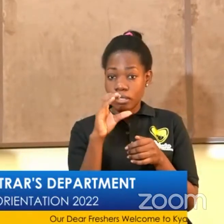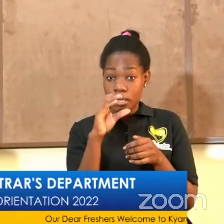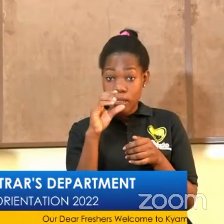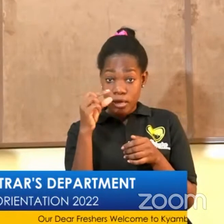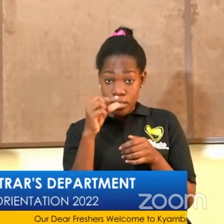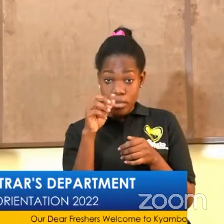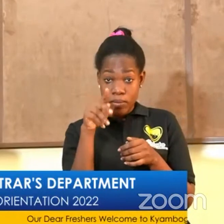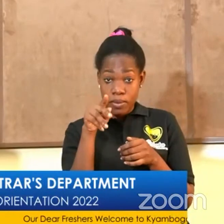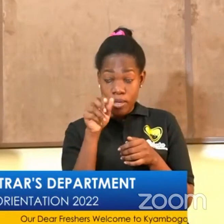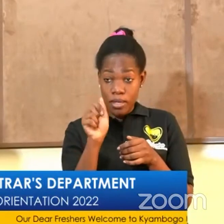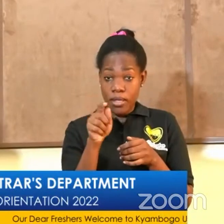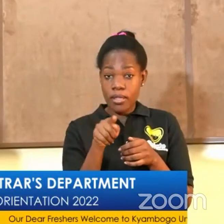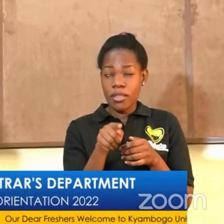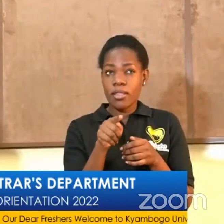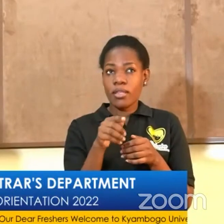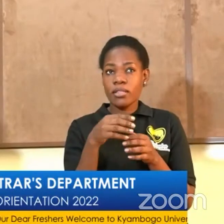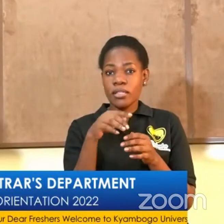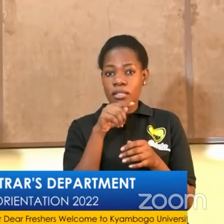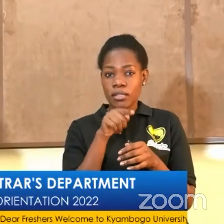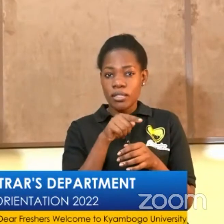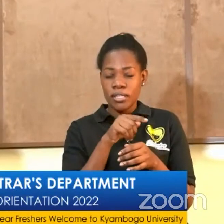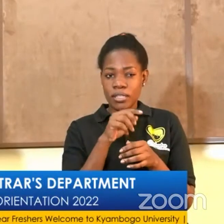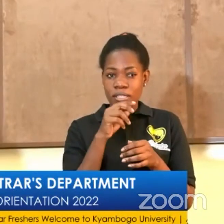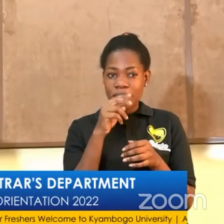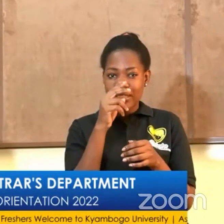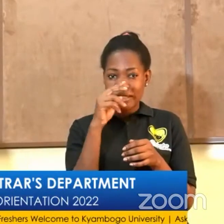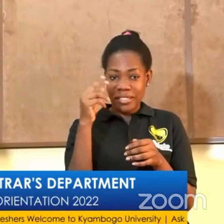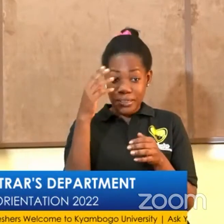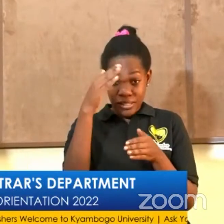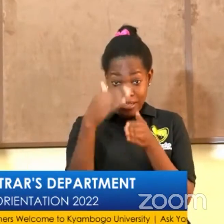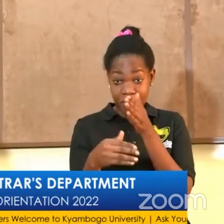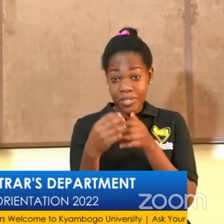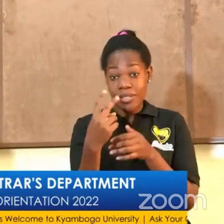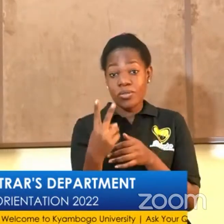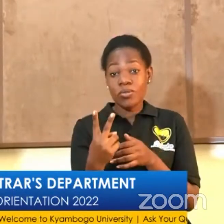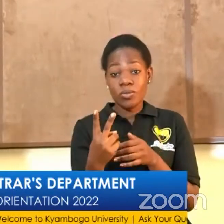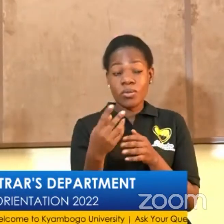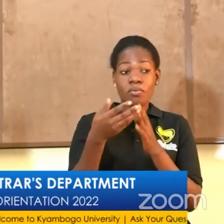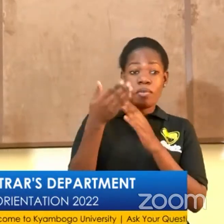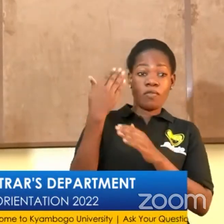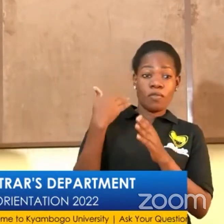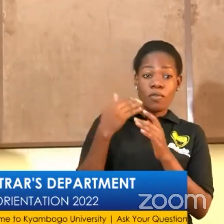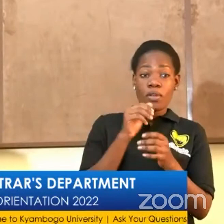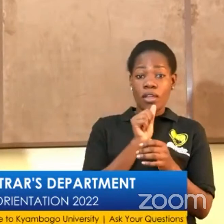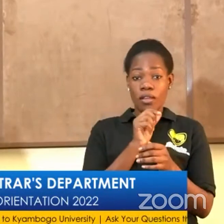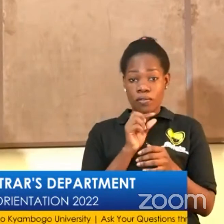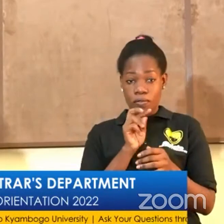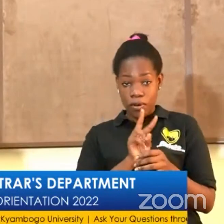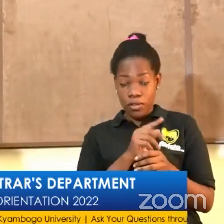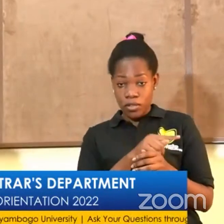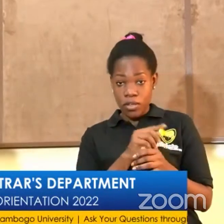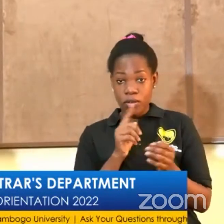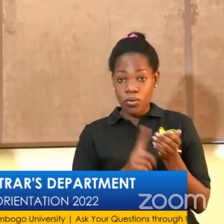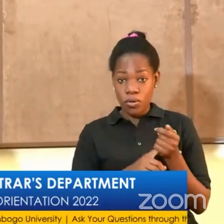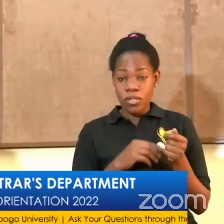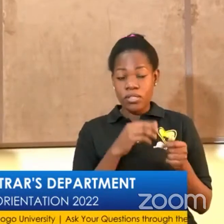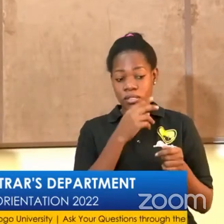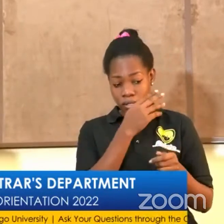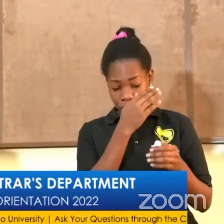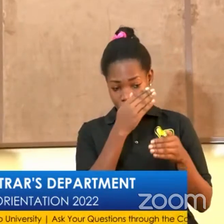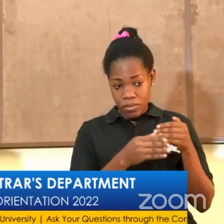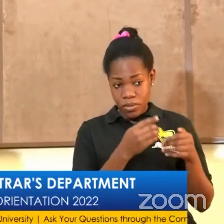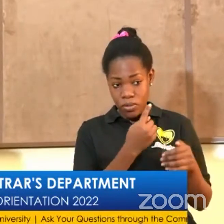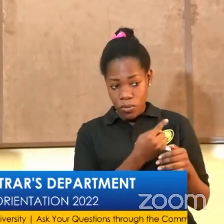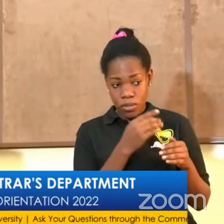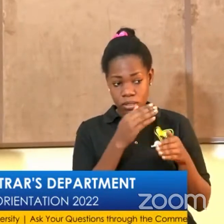CGPA at semester 2. The average you had already got for semester 1 and semester 2 in year